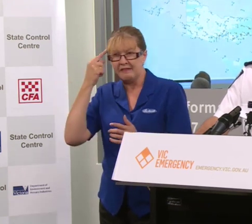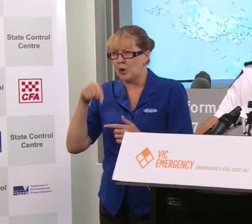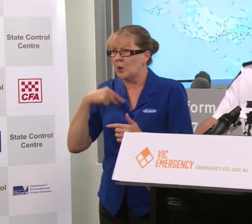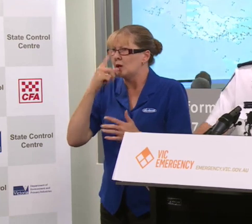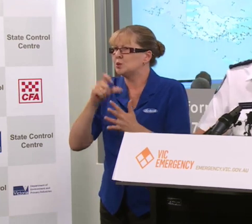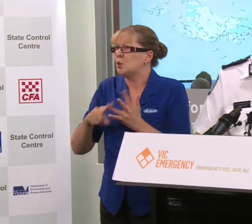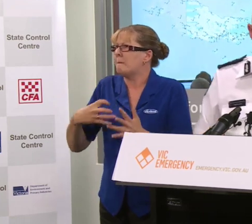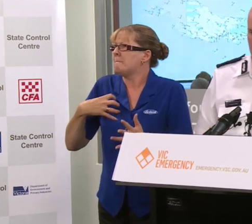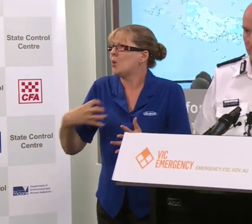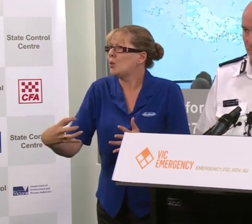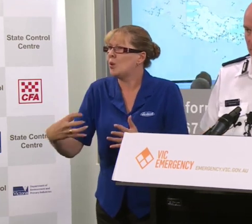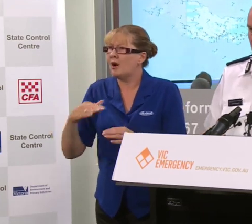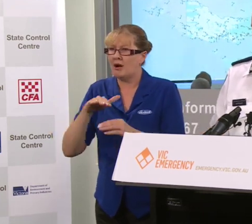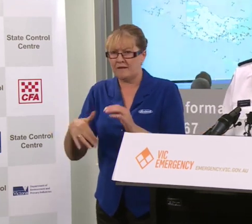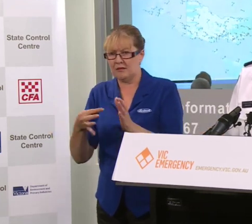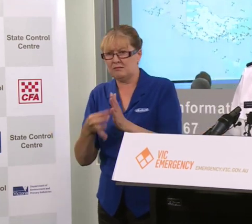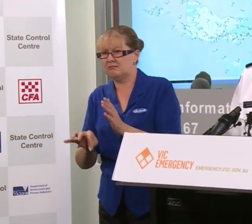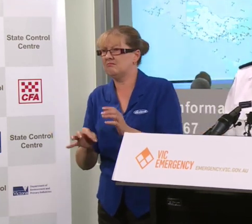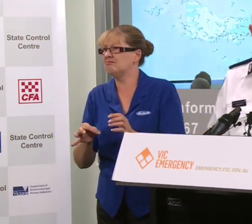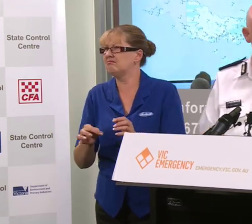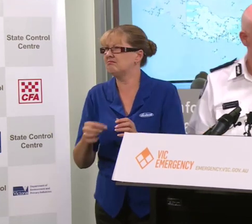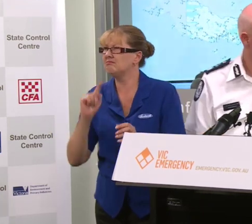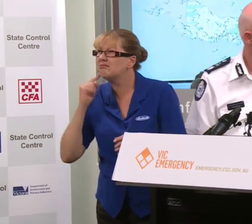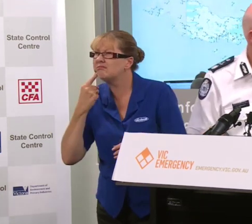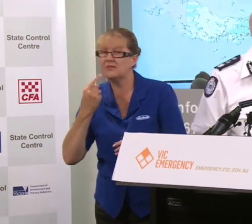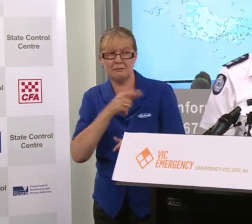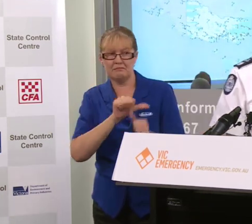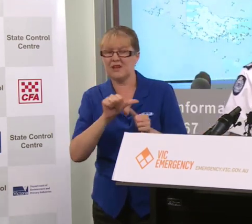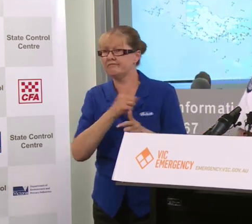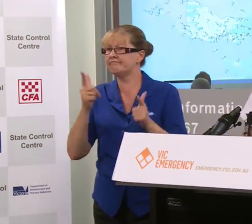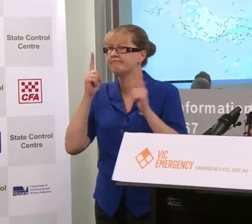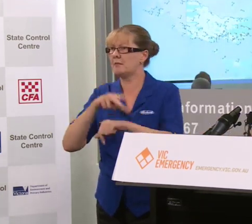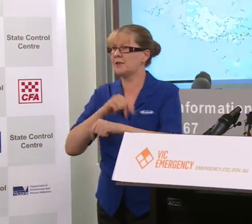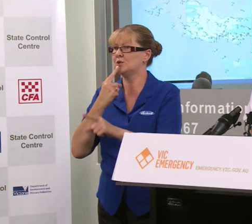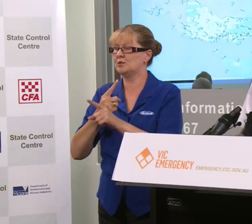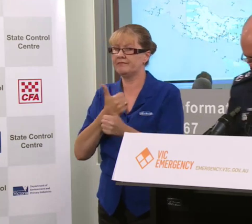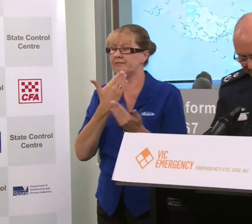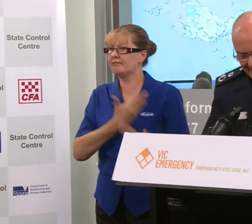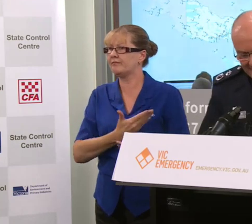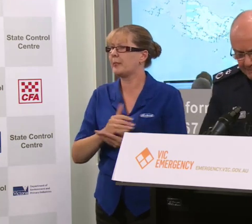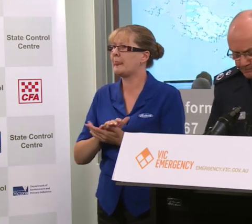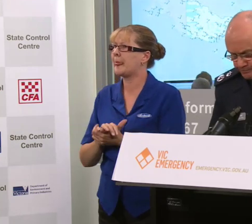that can be done? I think the Chief Commissioner might be best to talk. That's great.